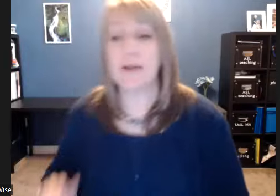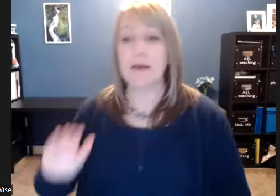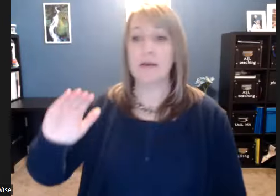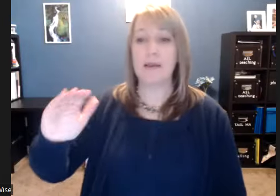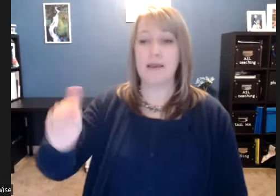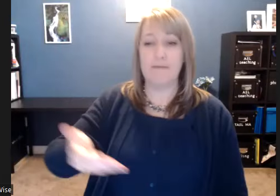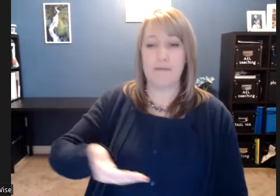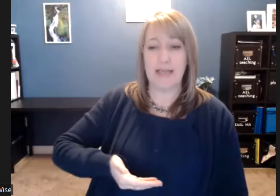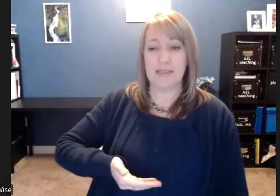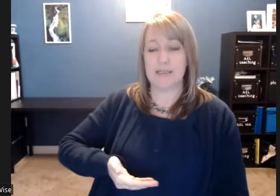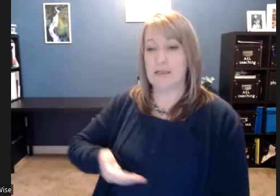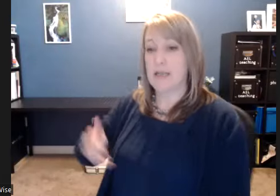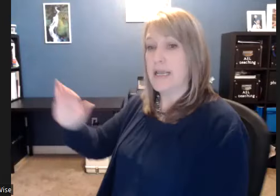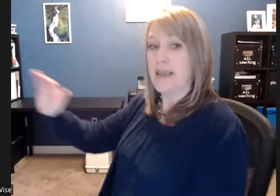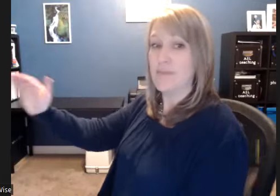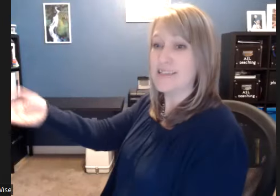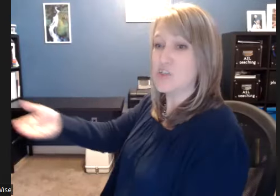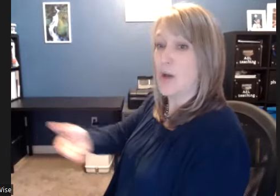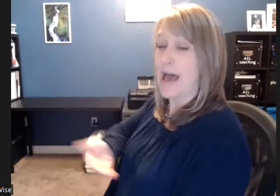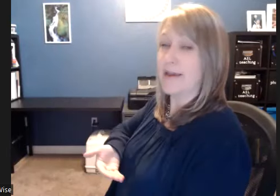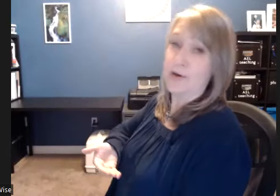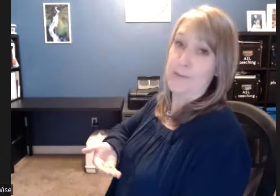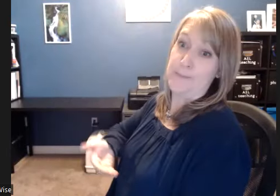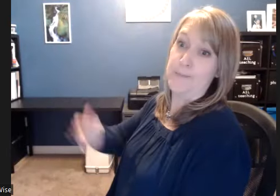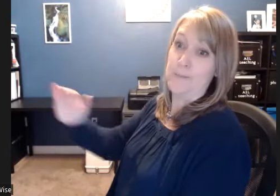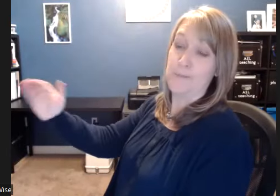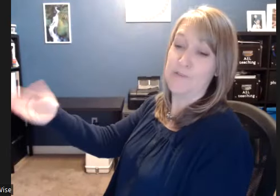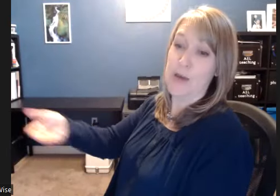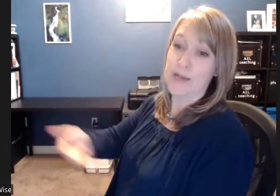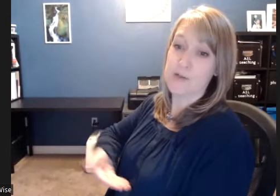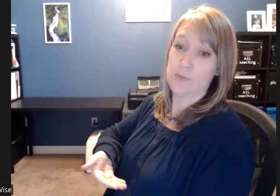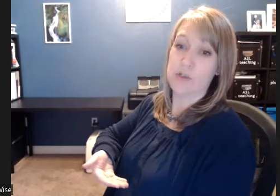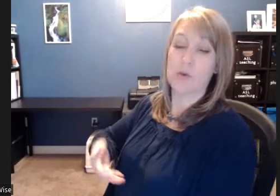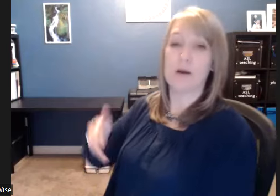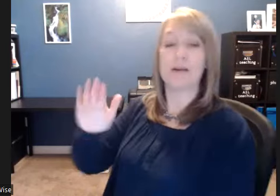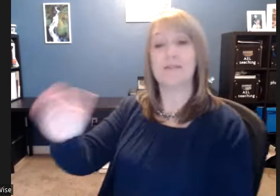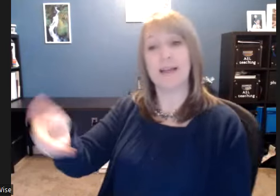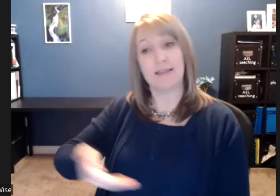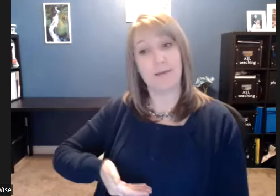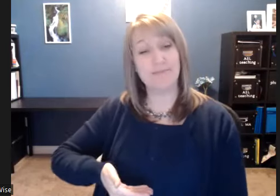bit. Invite. It means to hire. If you hire someone, you are inviting them.